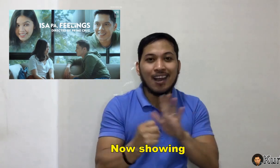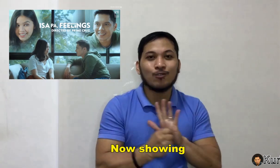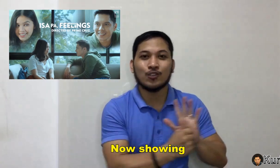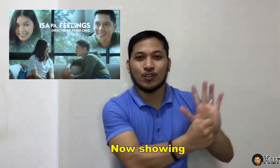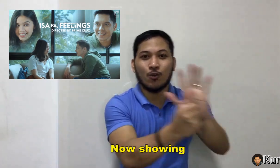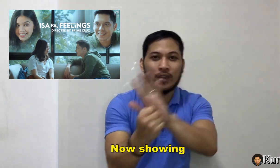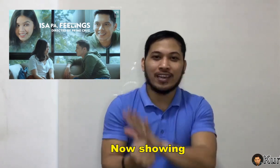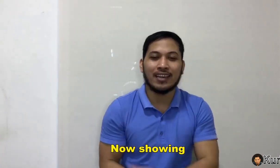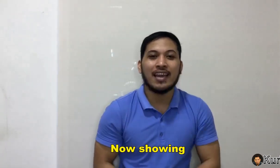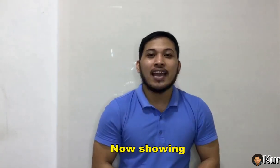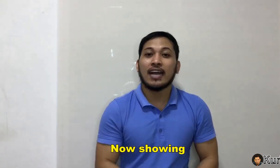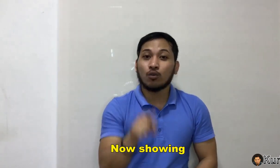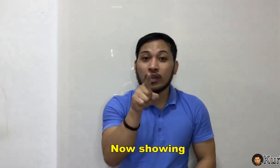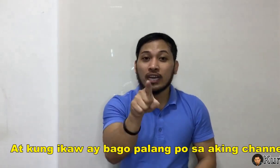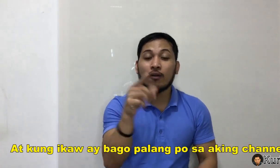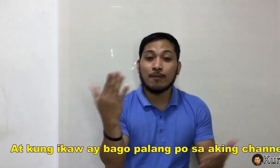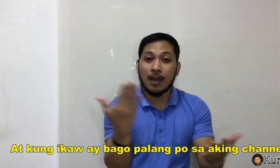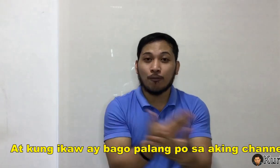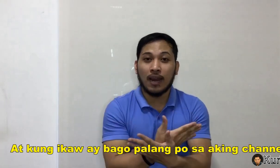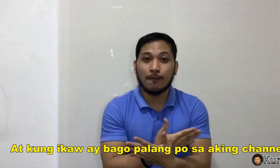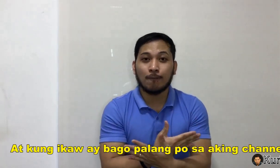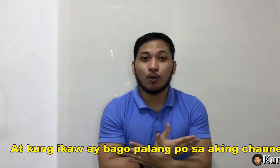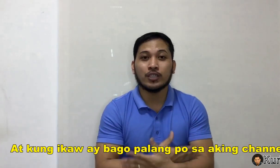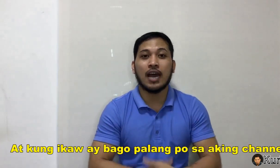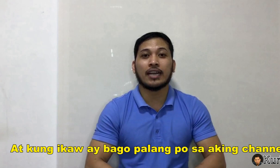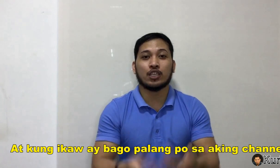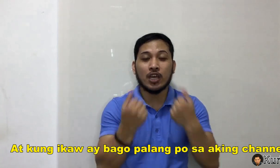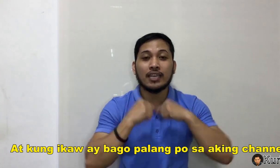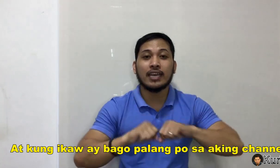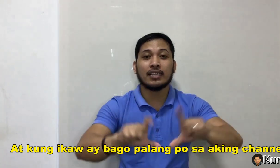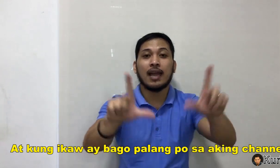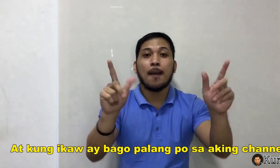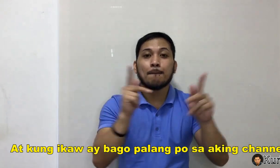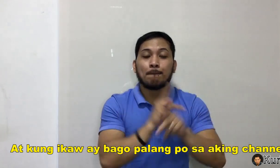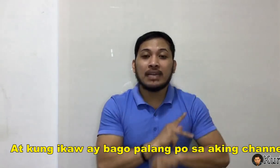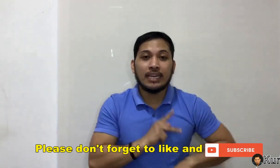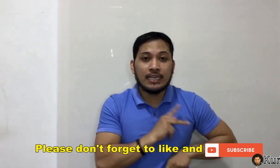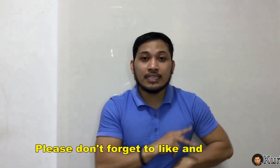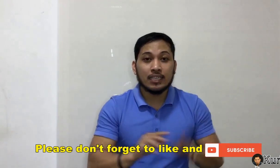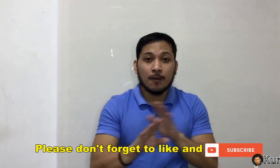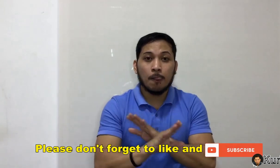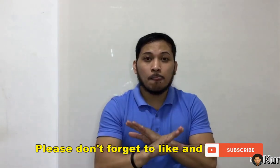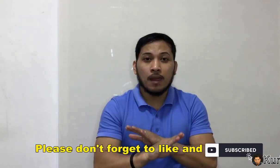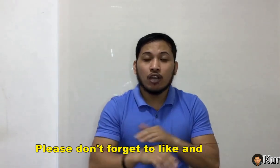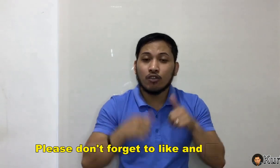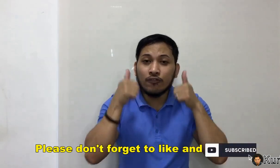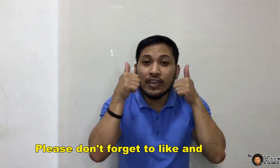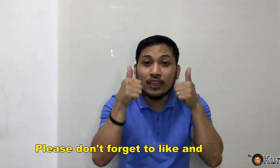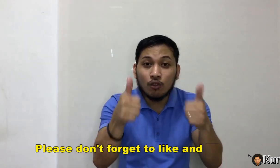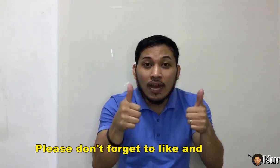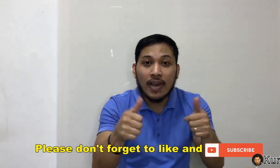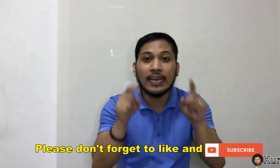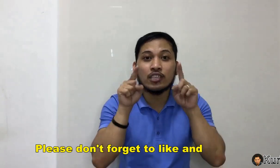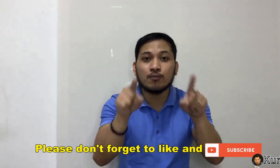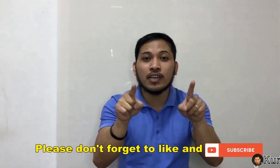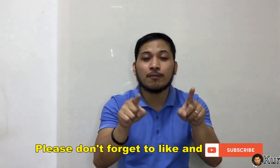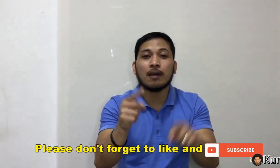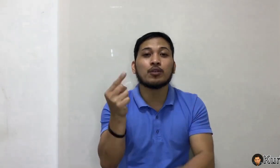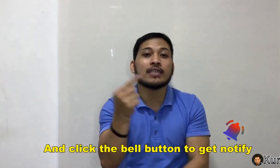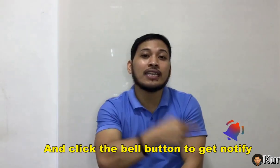now showing. At kung ikaw ay bago pa lamang po sa aking channel, please don't forget to like and subscribe, tapos click